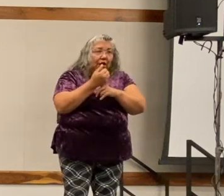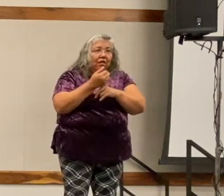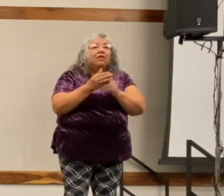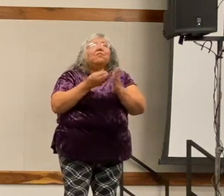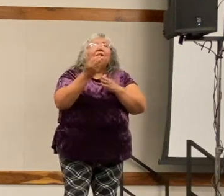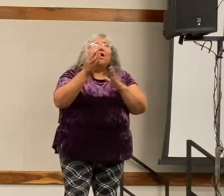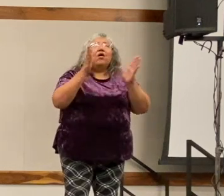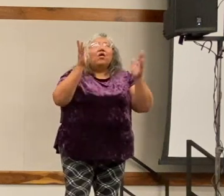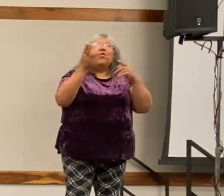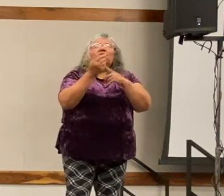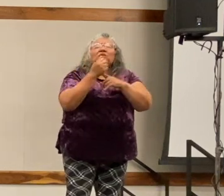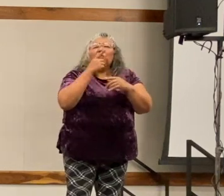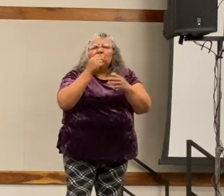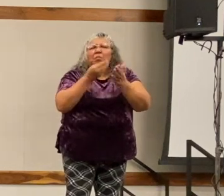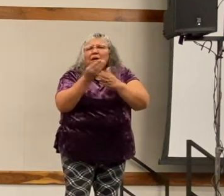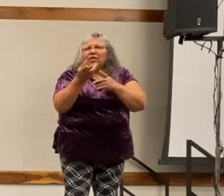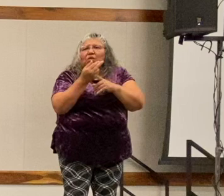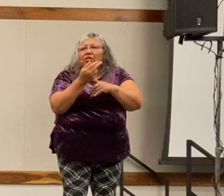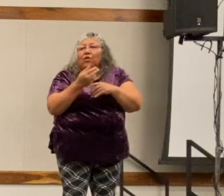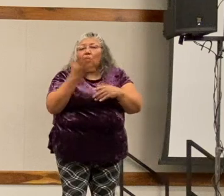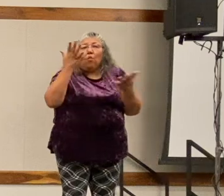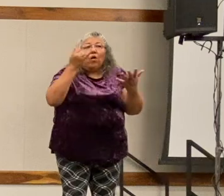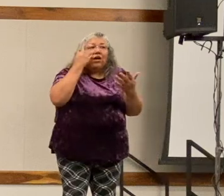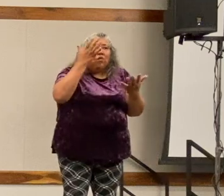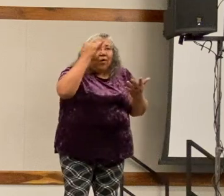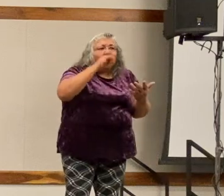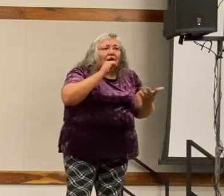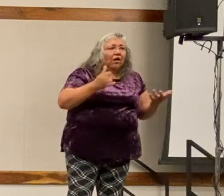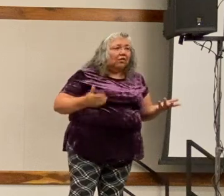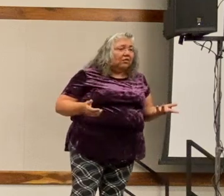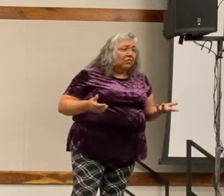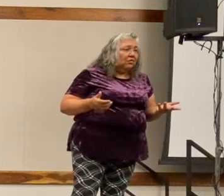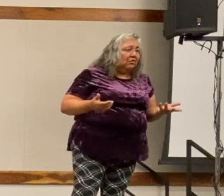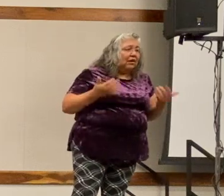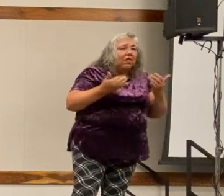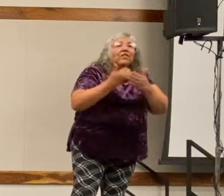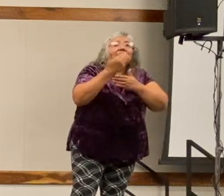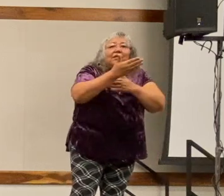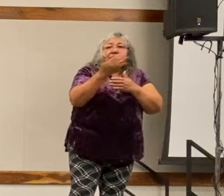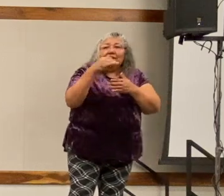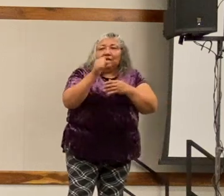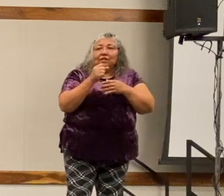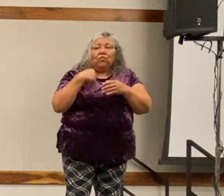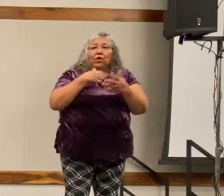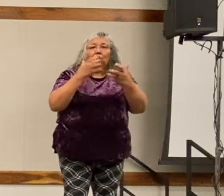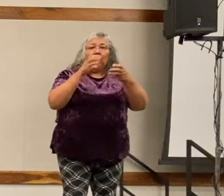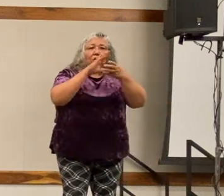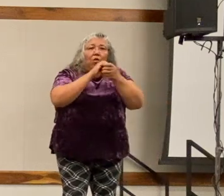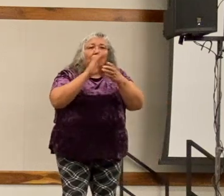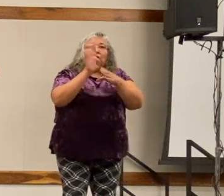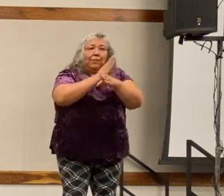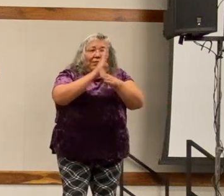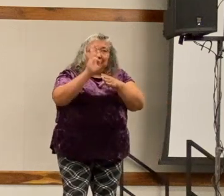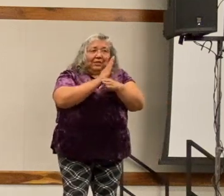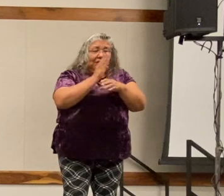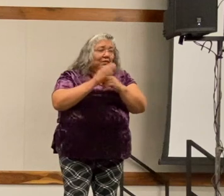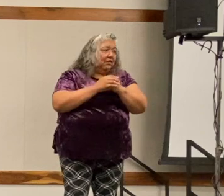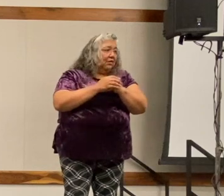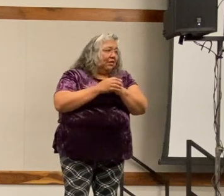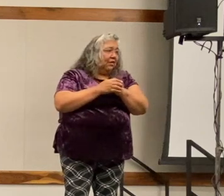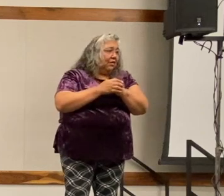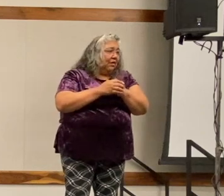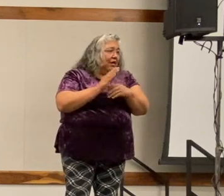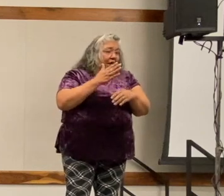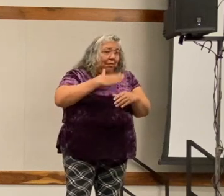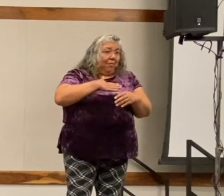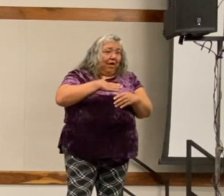a hotel? Who buys a hotel? What if and why not? The next thing is we want to own a business, okay? And in